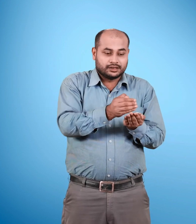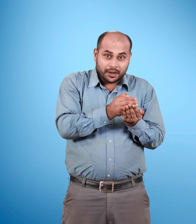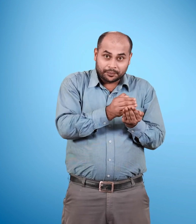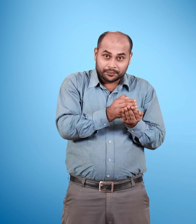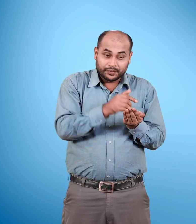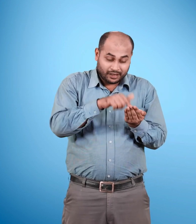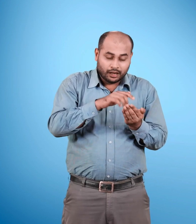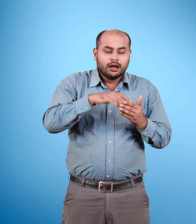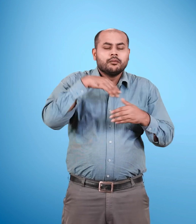use.